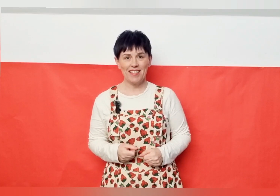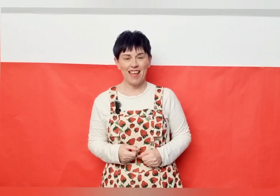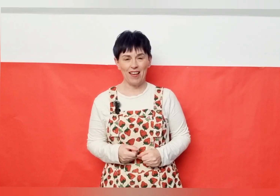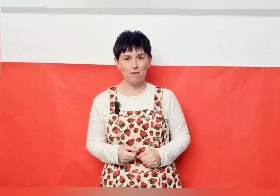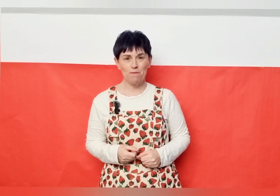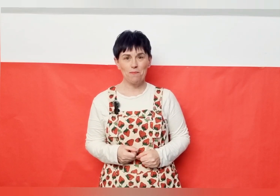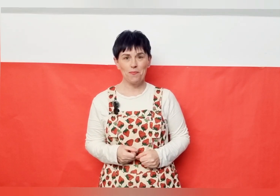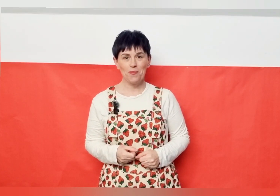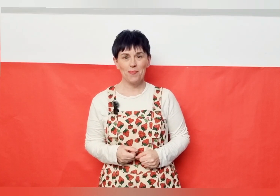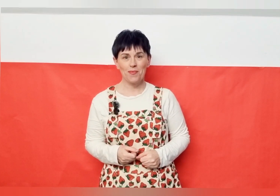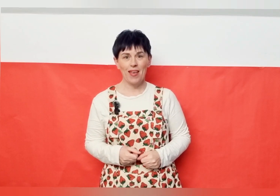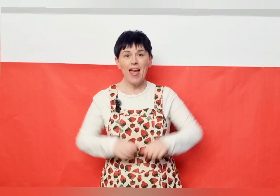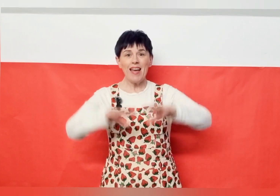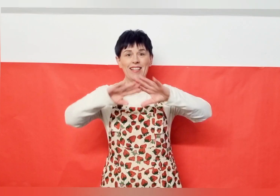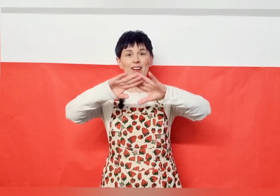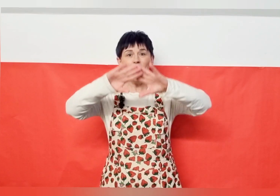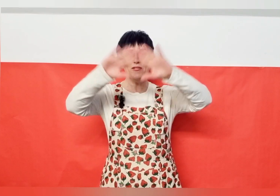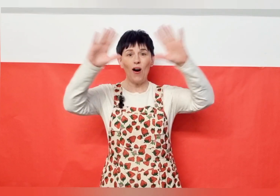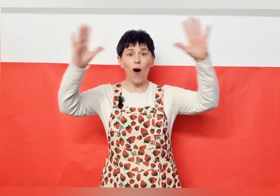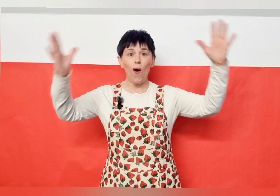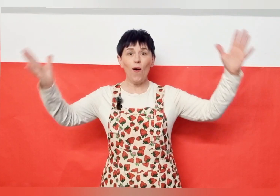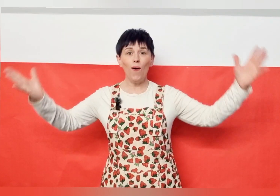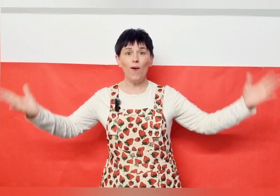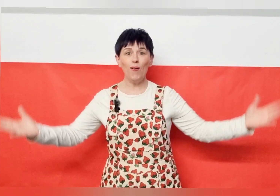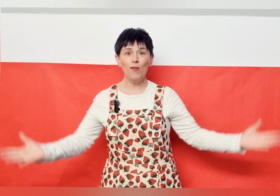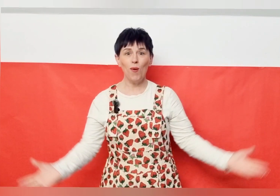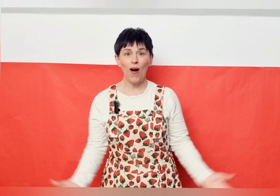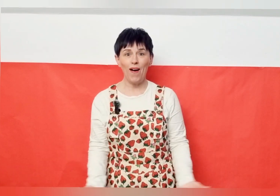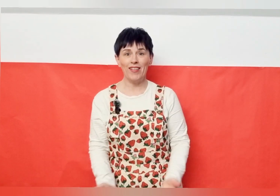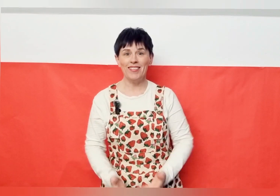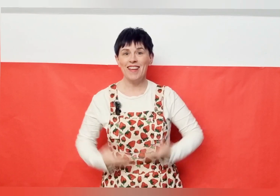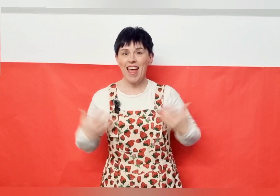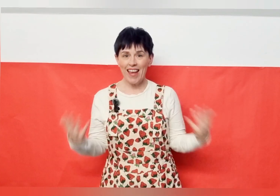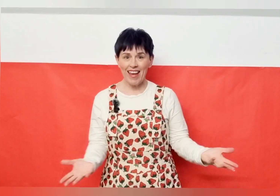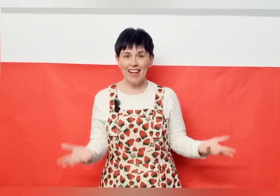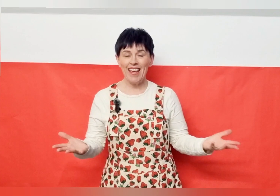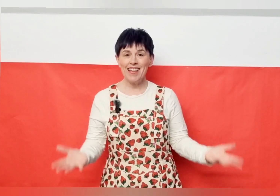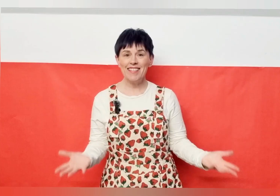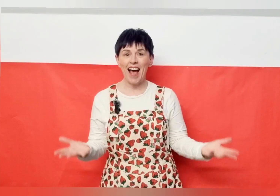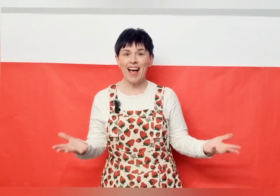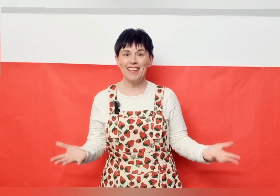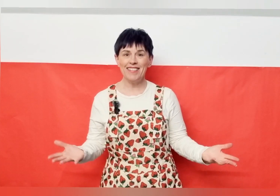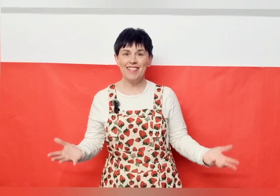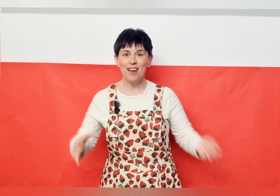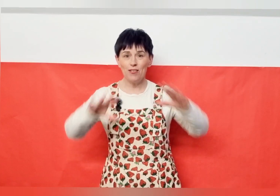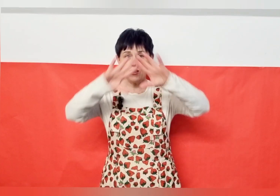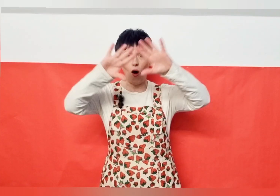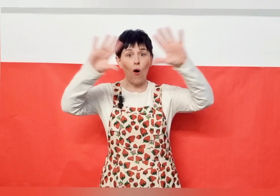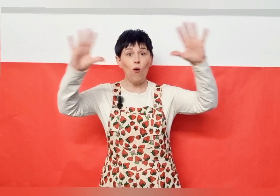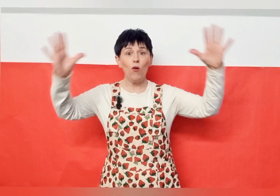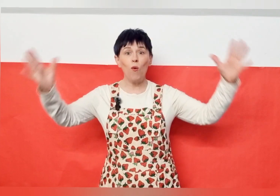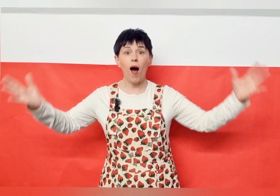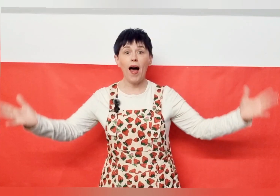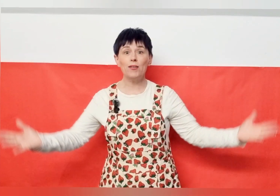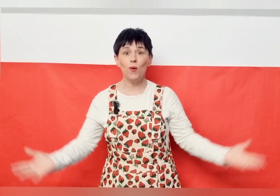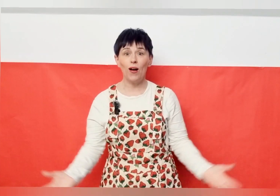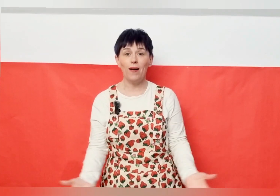sing. He's got the whole world in His hands. He's got the whole wide